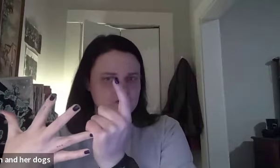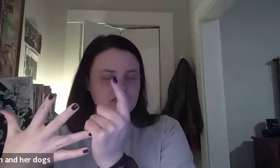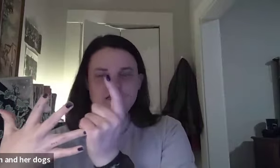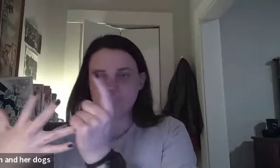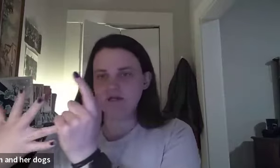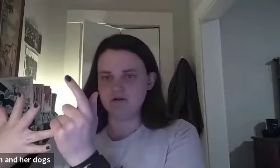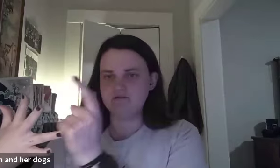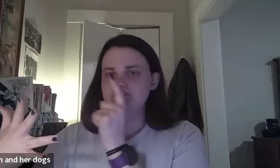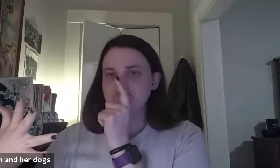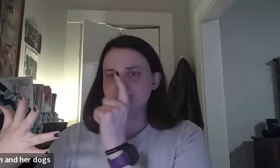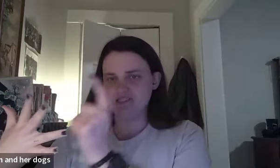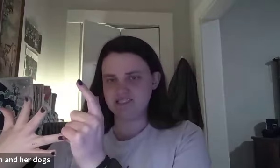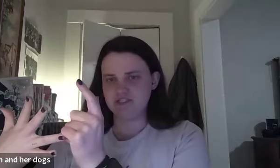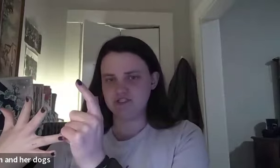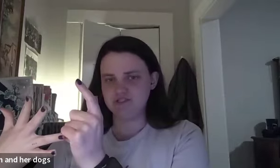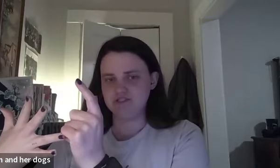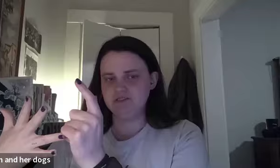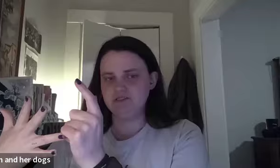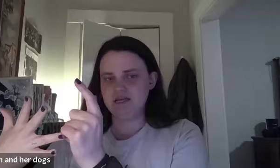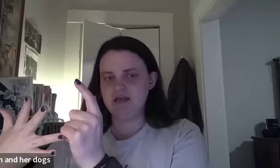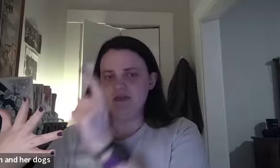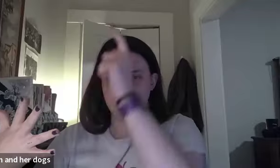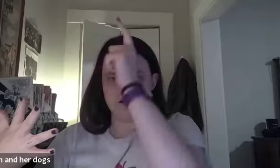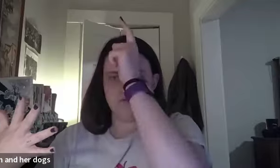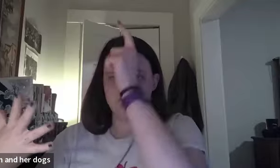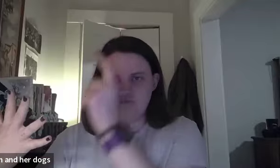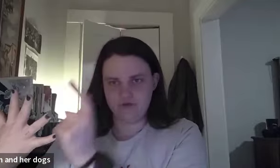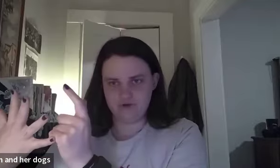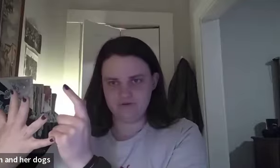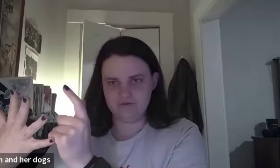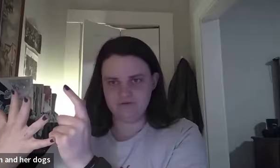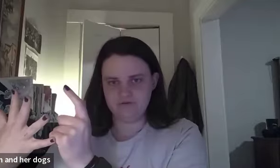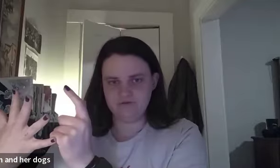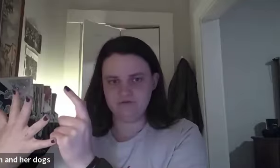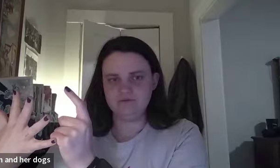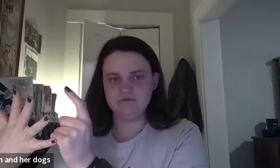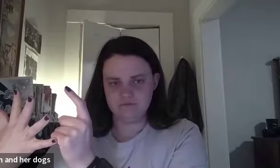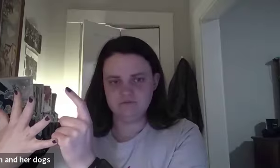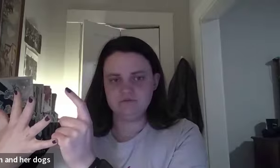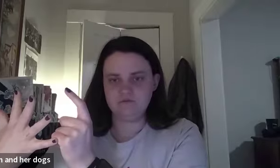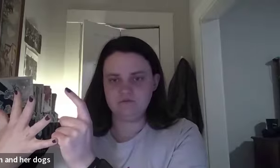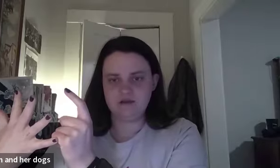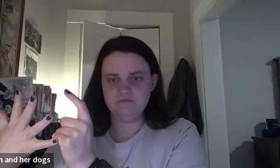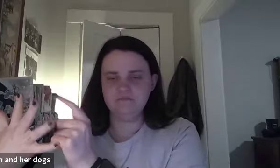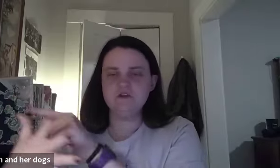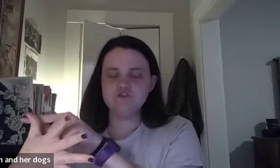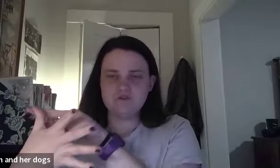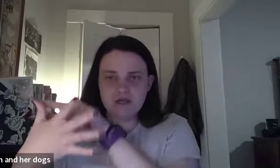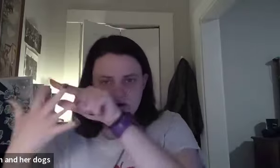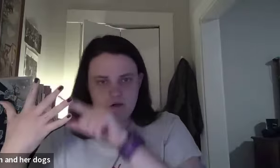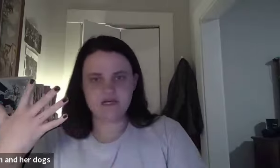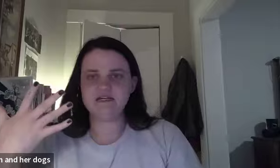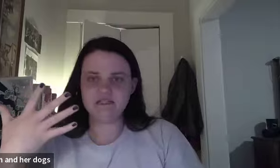Sister. It's weird. Sister and then brother. Okay? So that's how I would